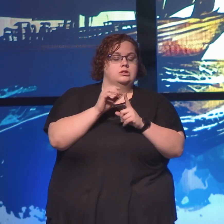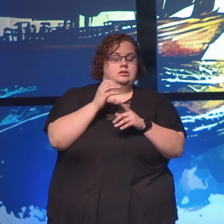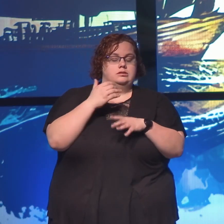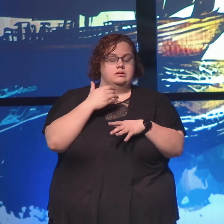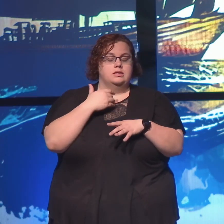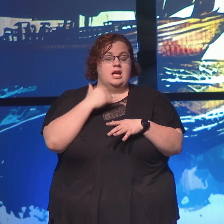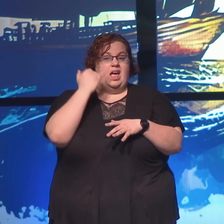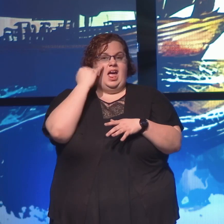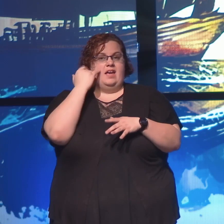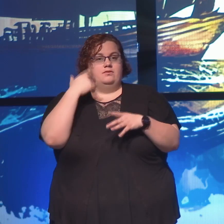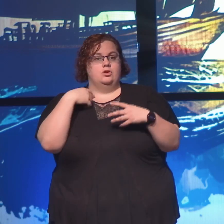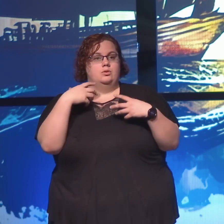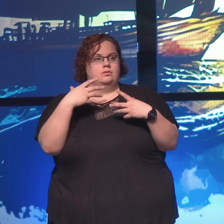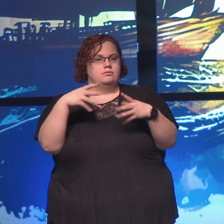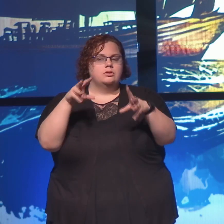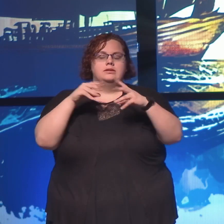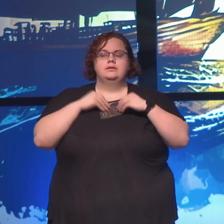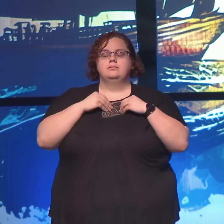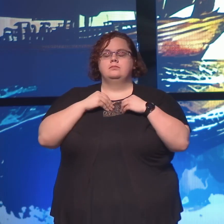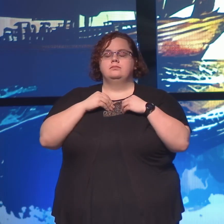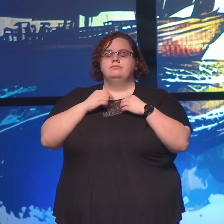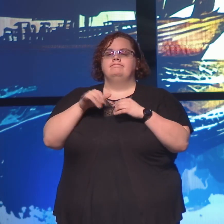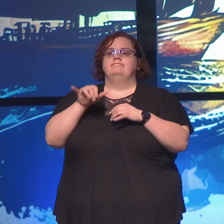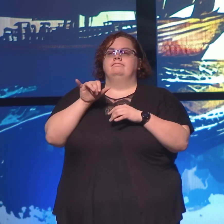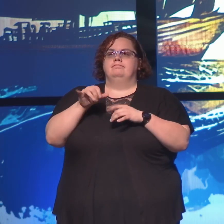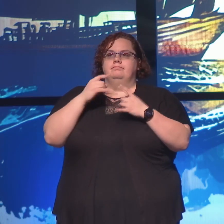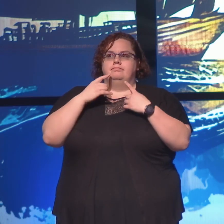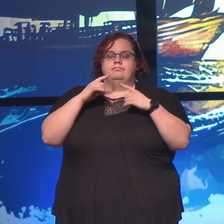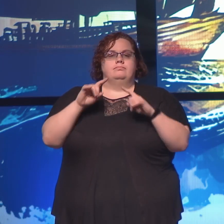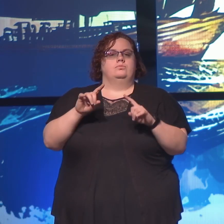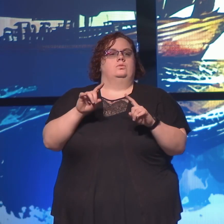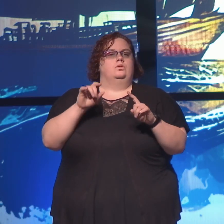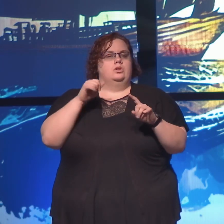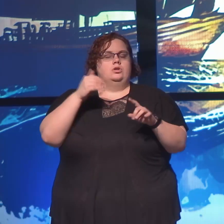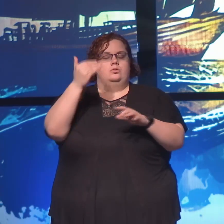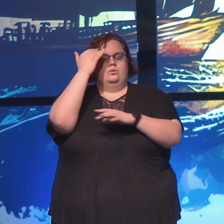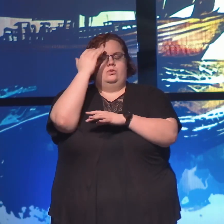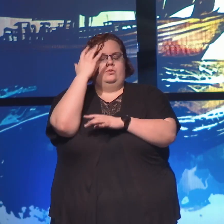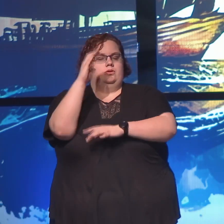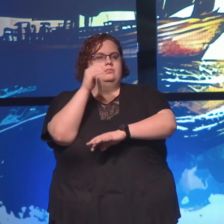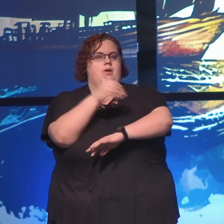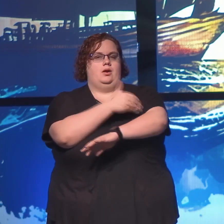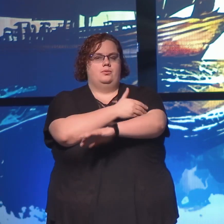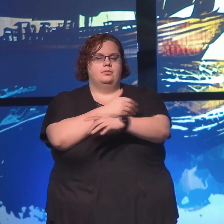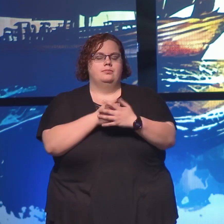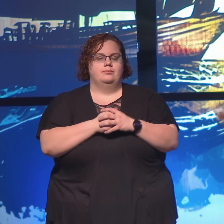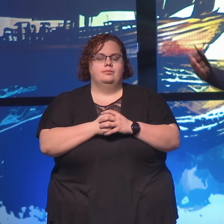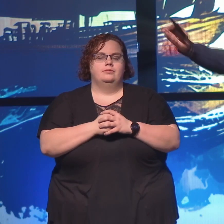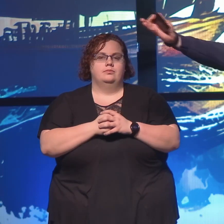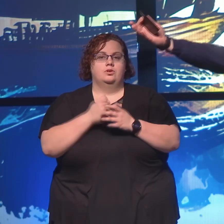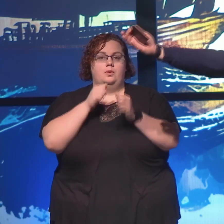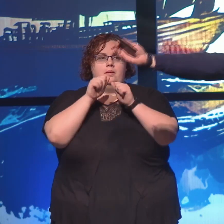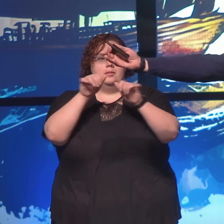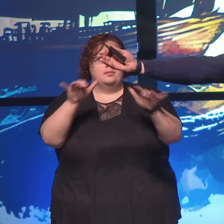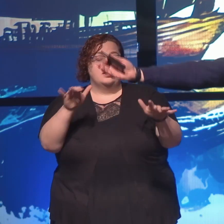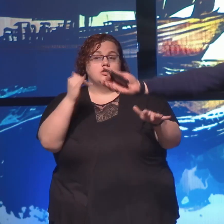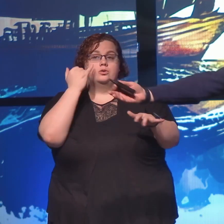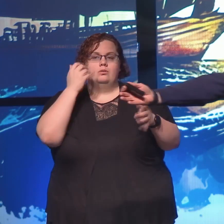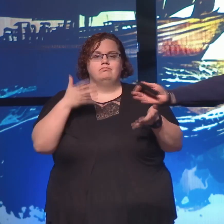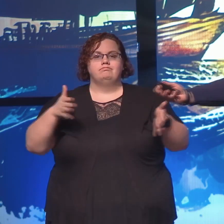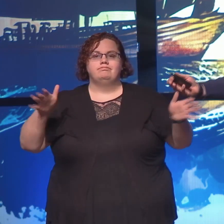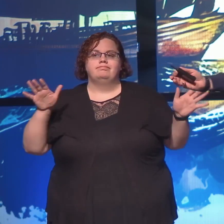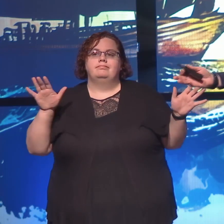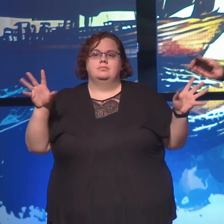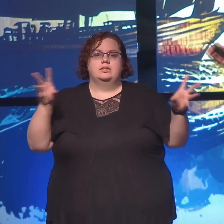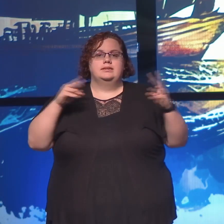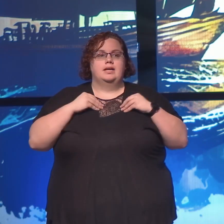ever received a healthy, loving word at just the right moment, you know that there's power in them as well. So we have a blessing for you today. You're welcome to lift up your arms